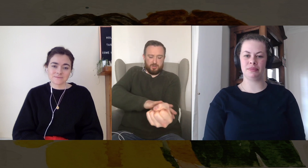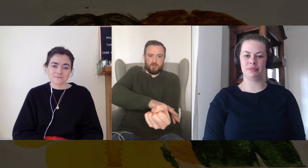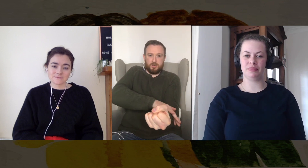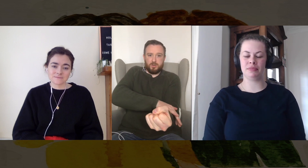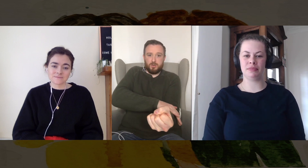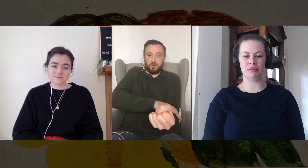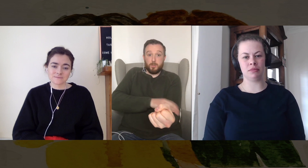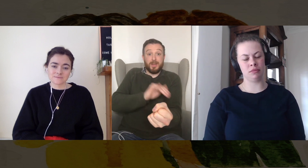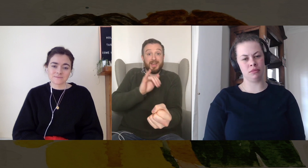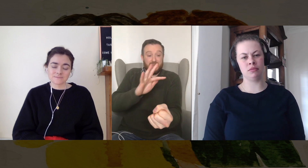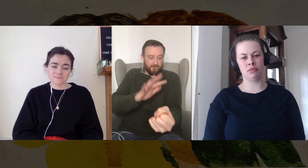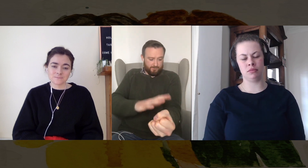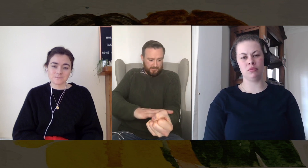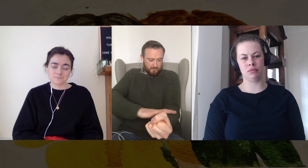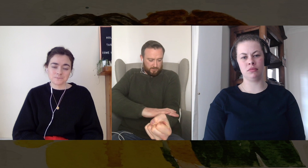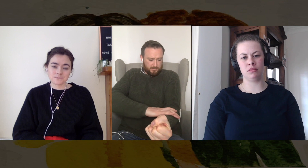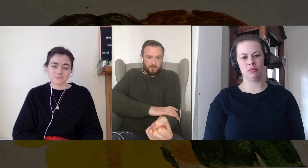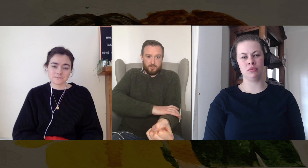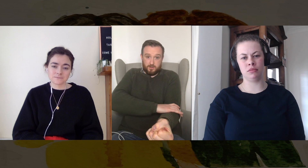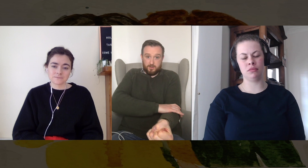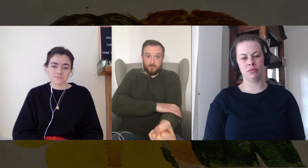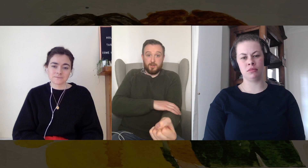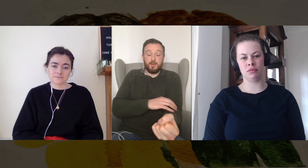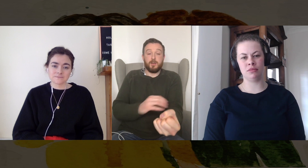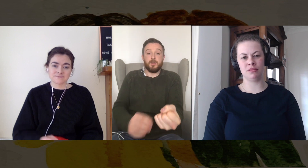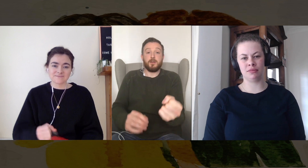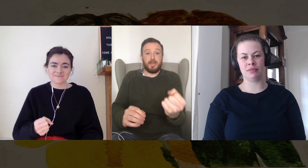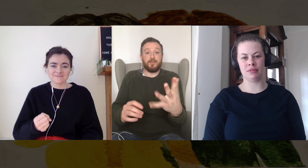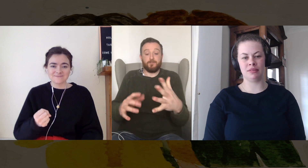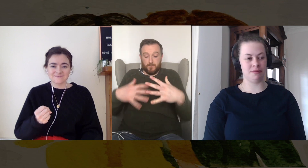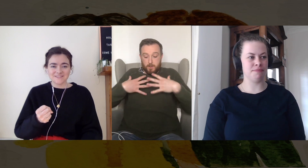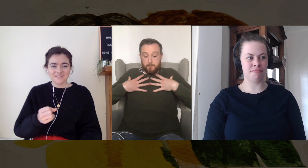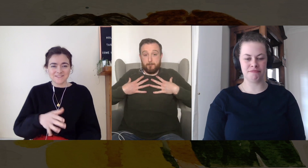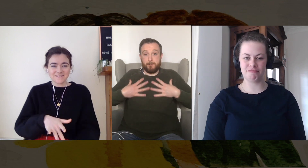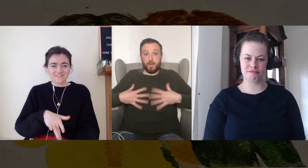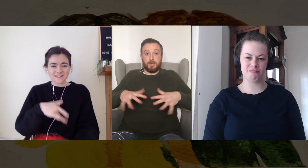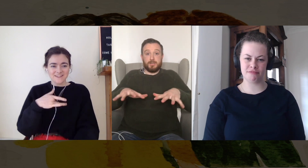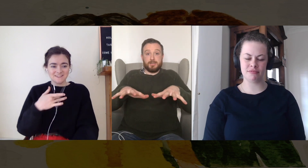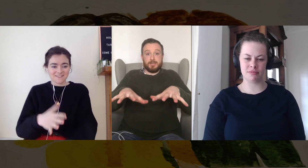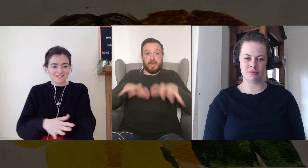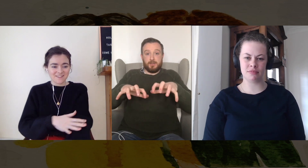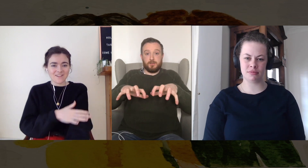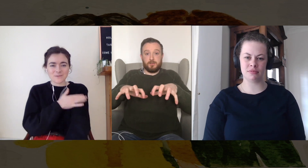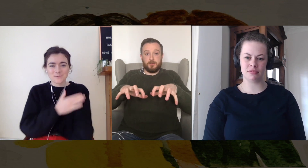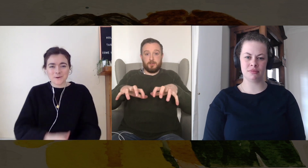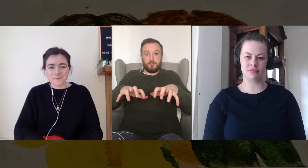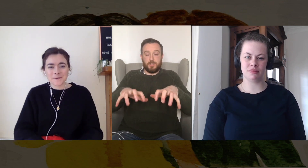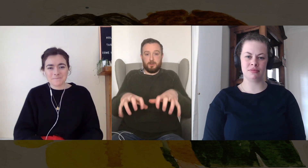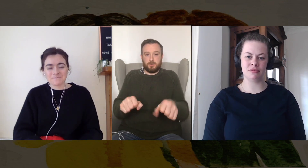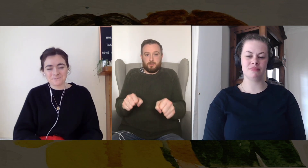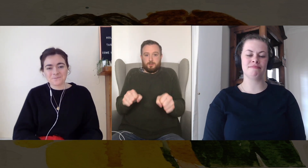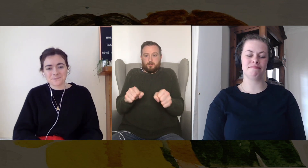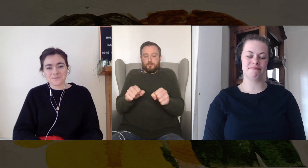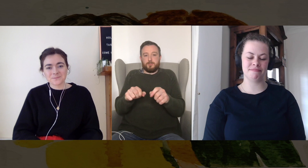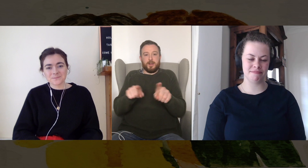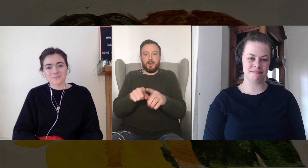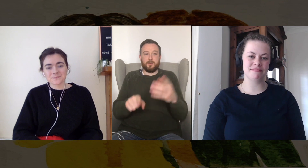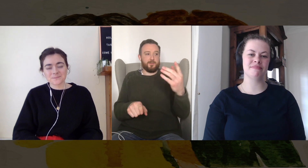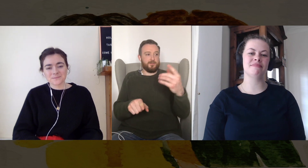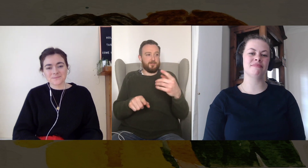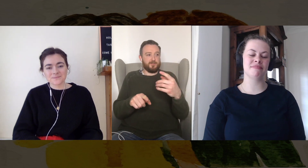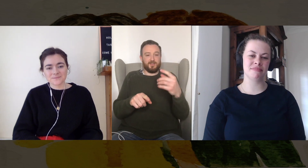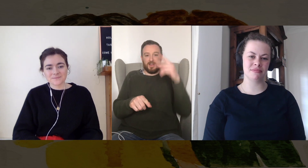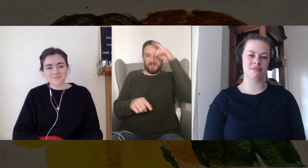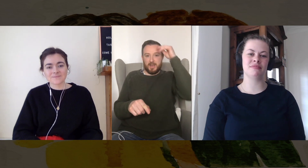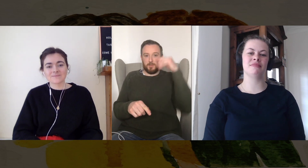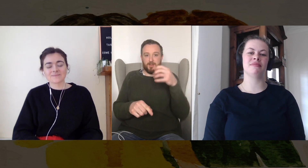it, so not very long at all. Yeah, and so if you imagine if squeezing a fist causes this much